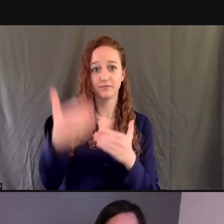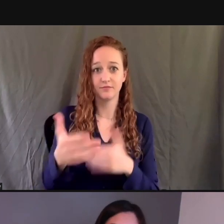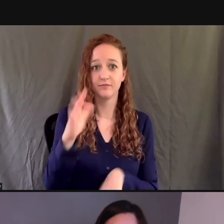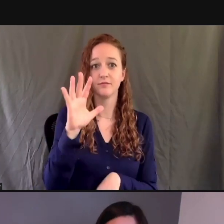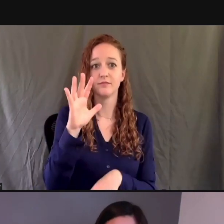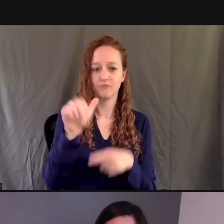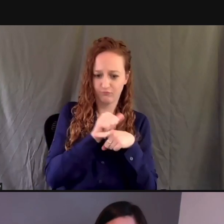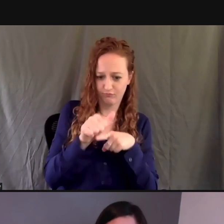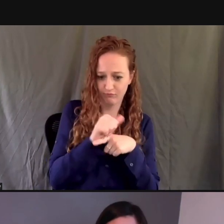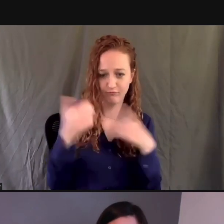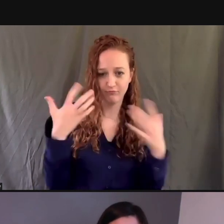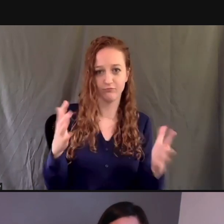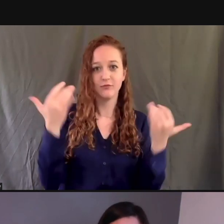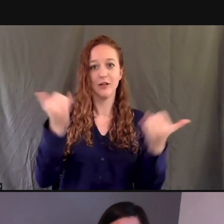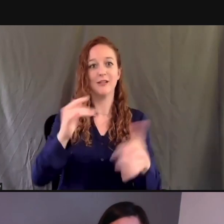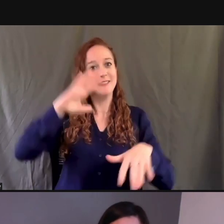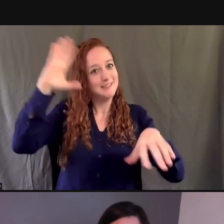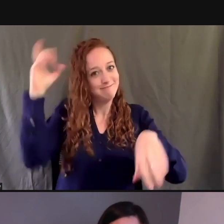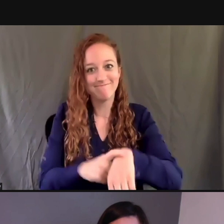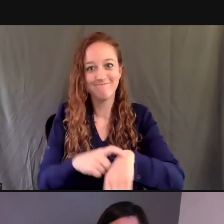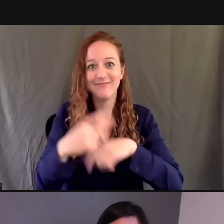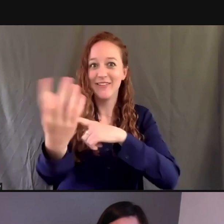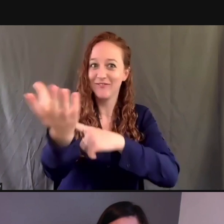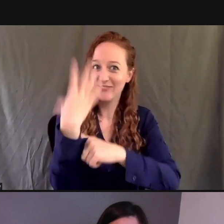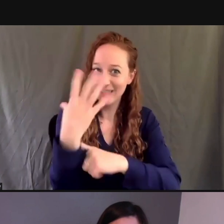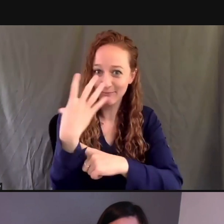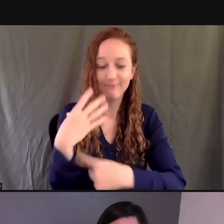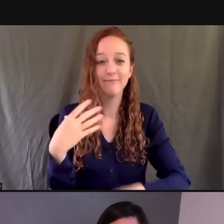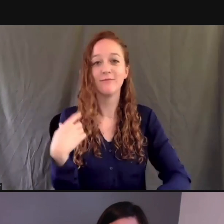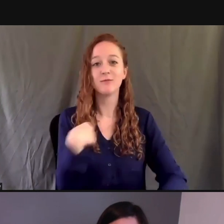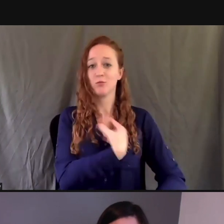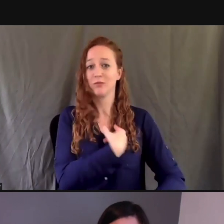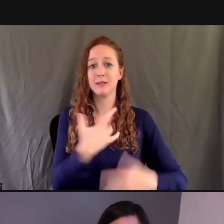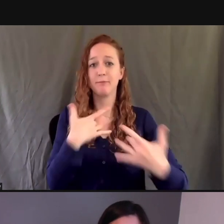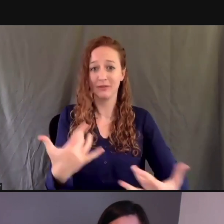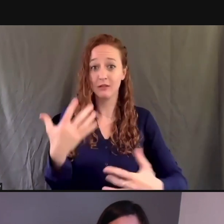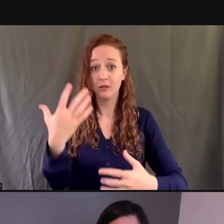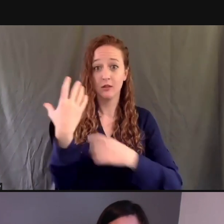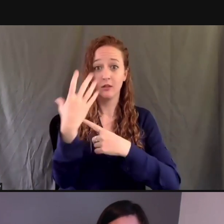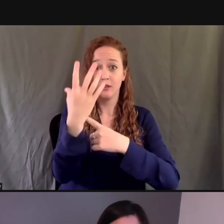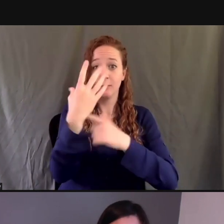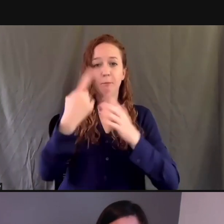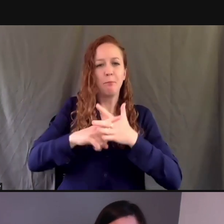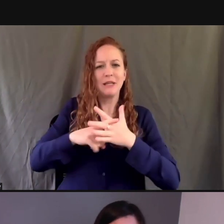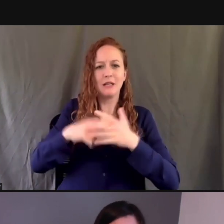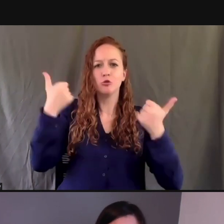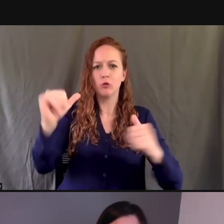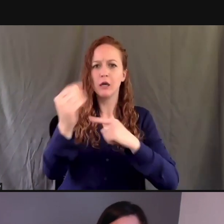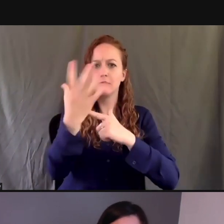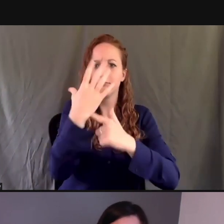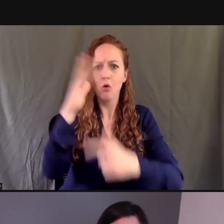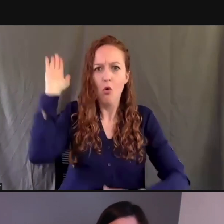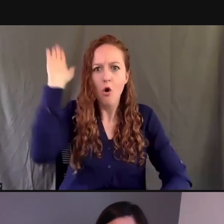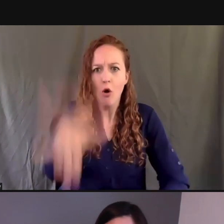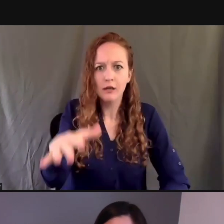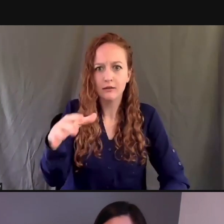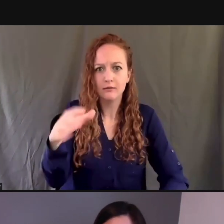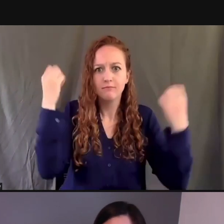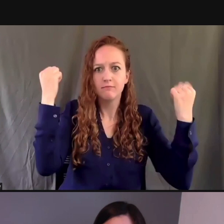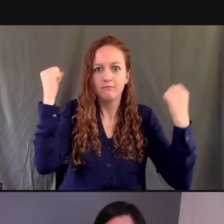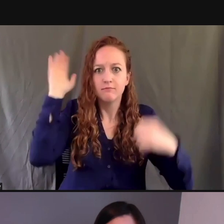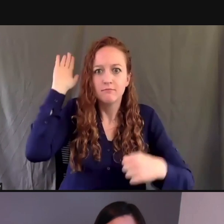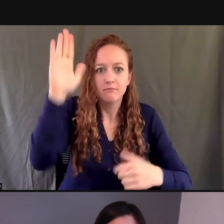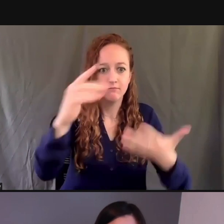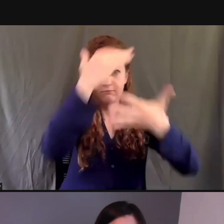later in life. Anyone can do this type of signing for scientific communication, absolutely anyone. So anyone that might